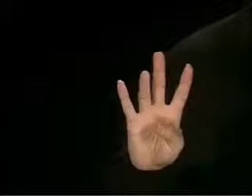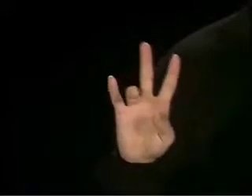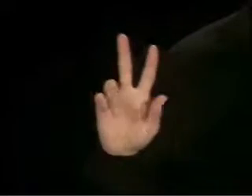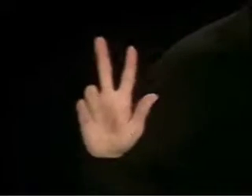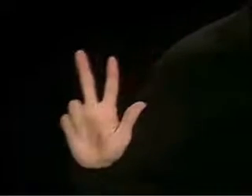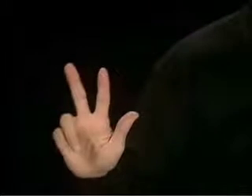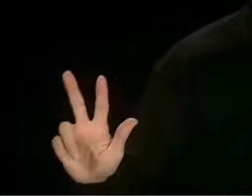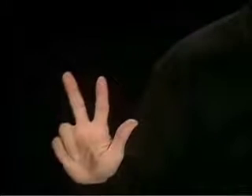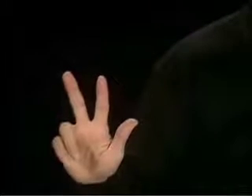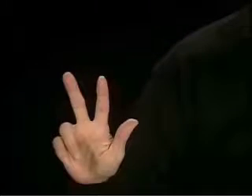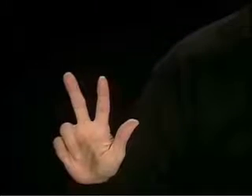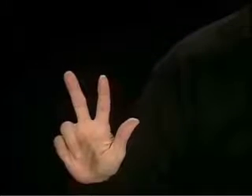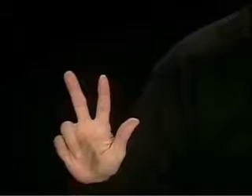43,